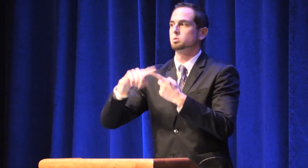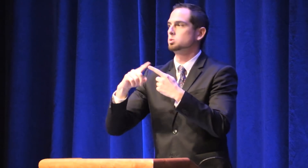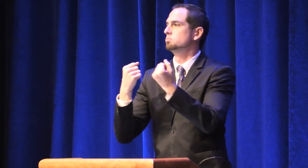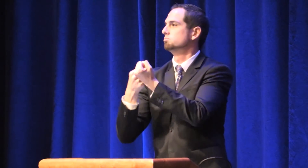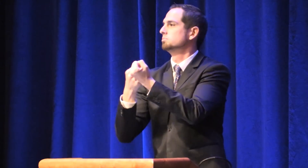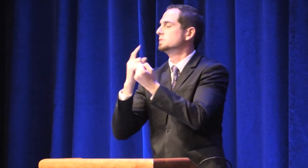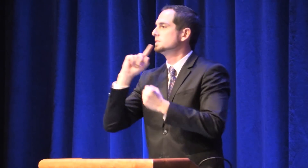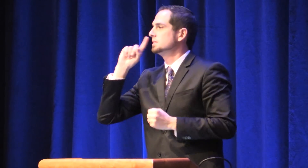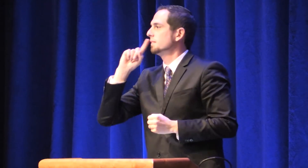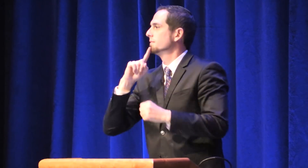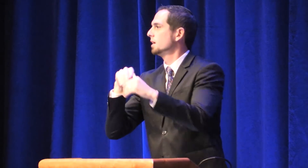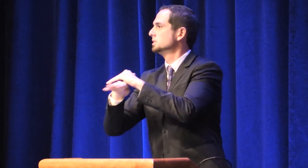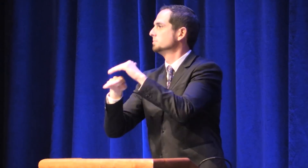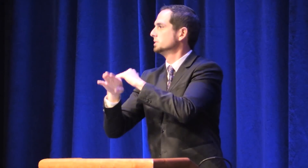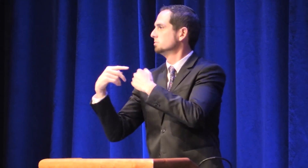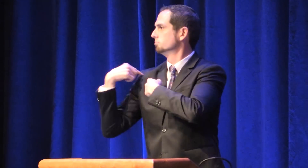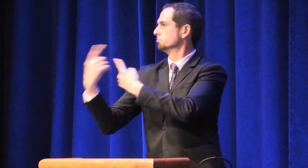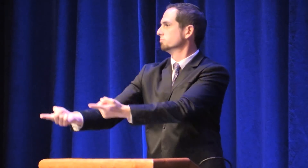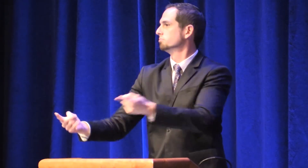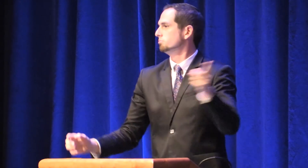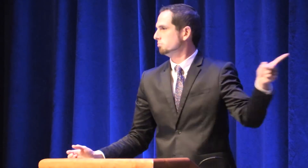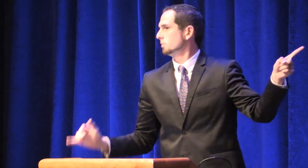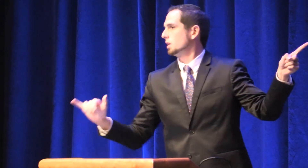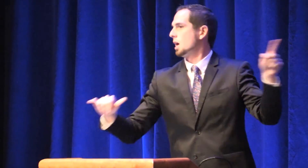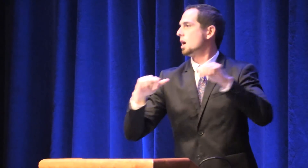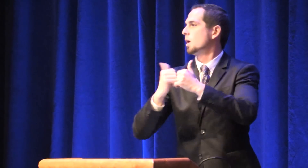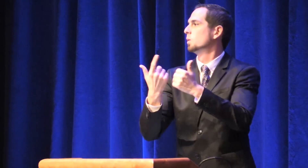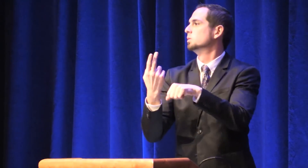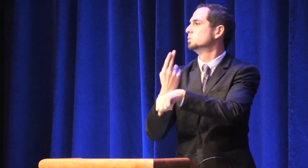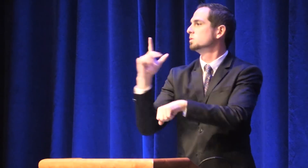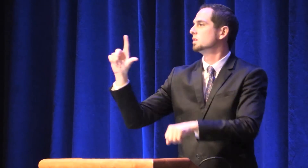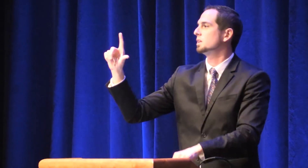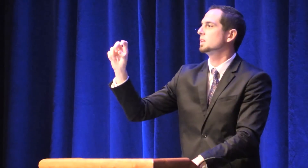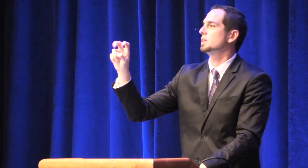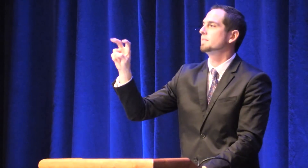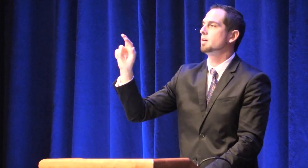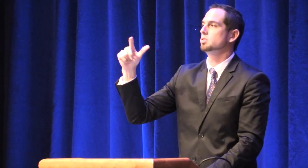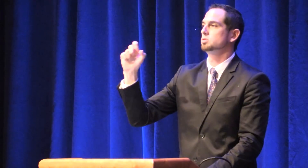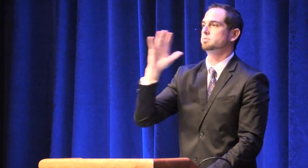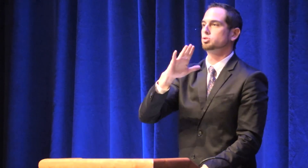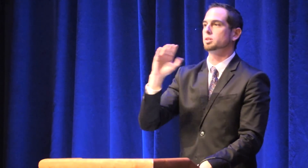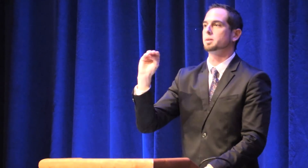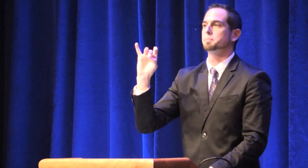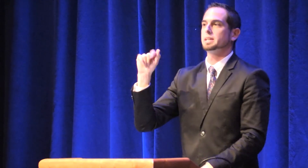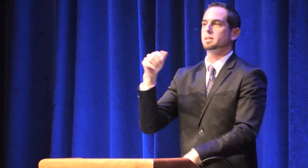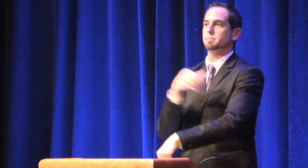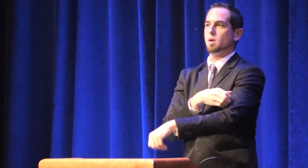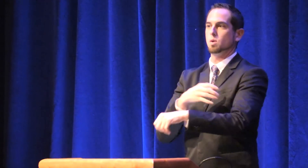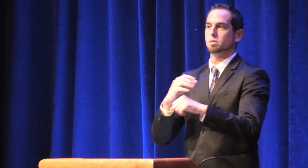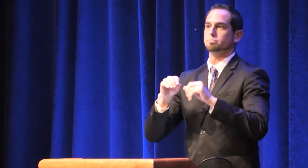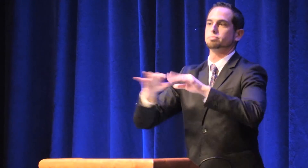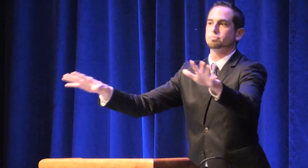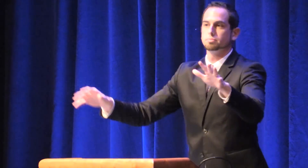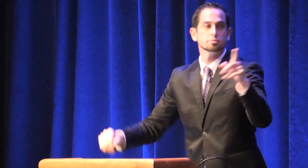the platform that she has to further advocate for deaf individuals and their rights. Like I